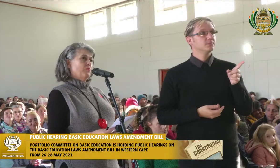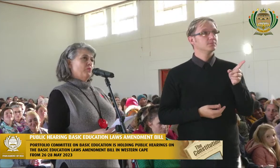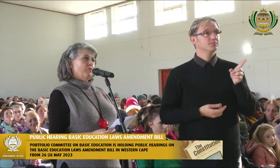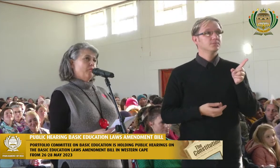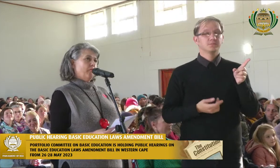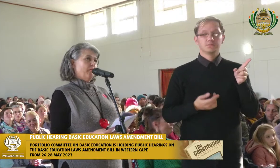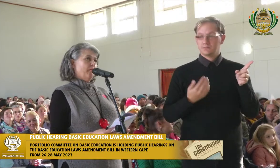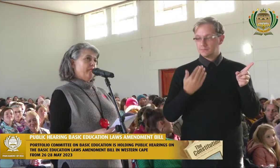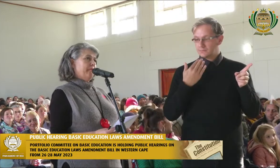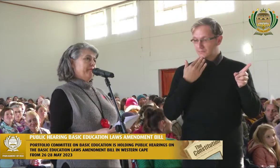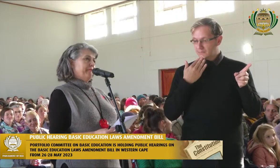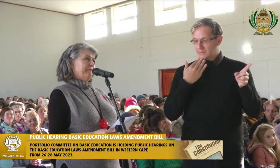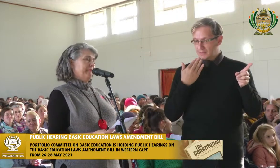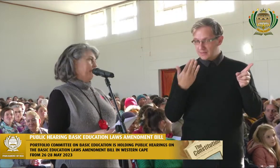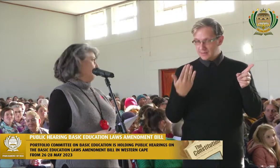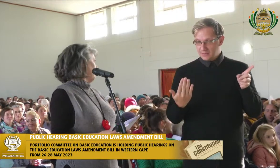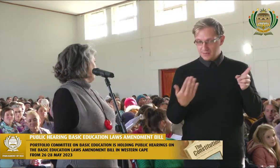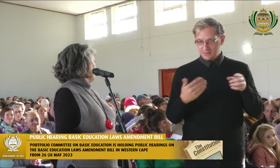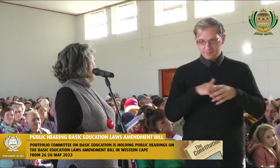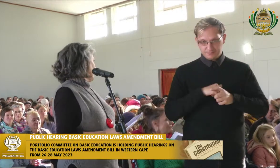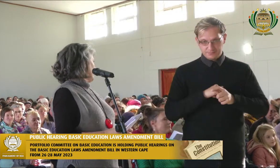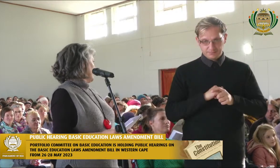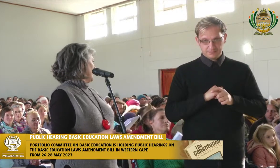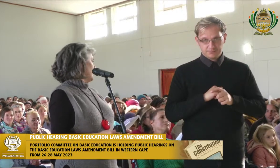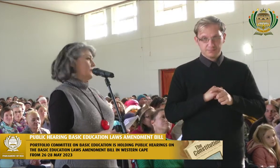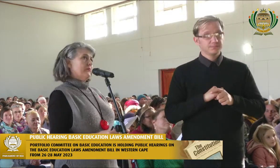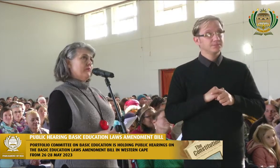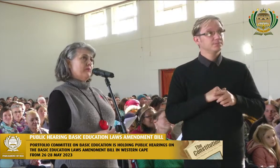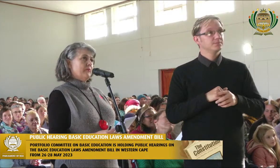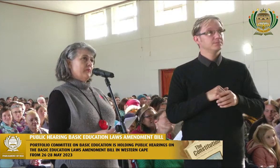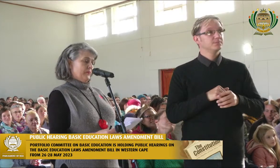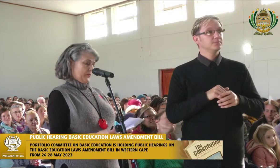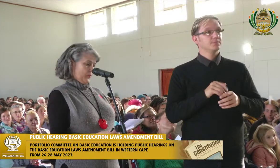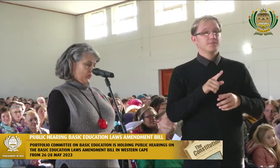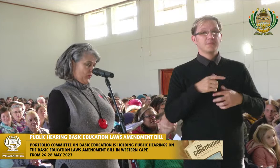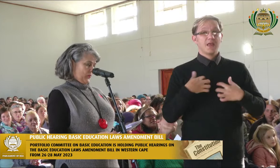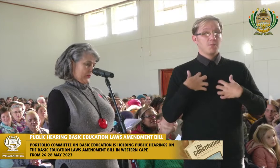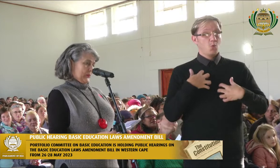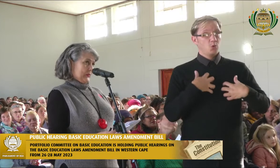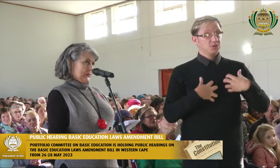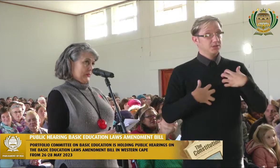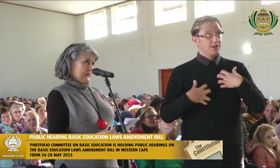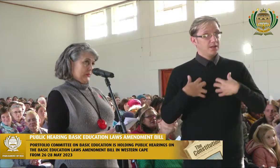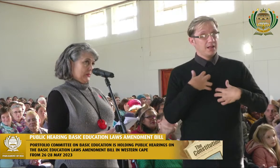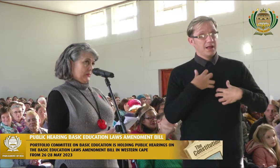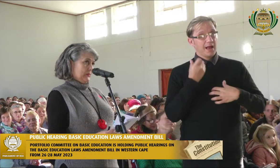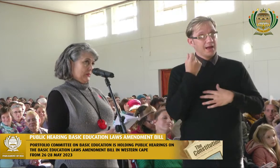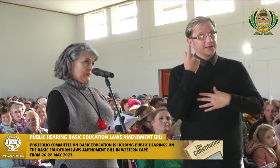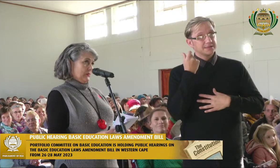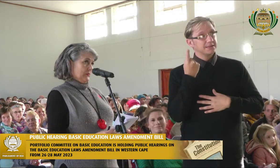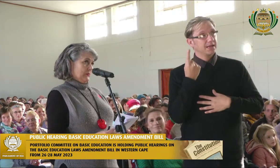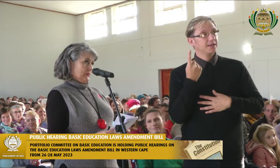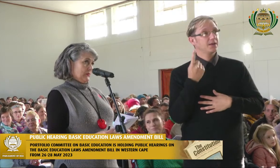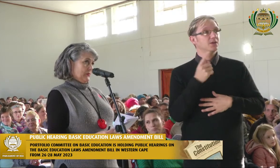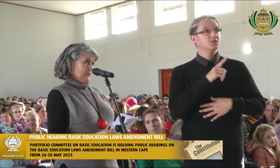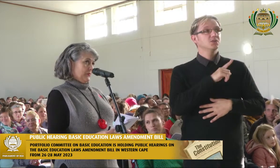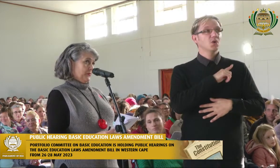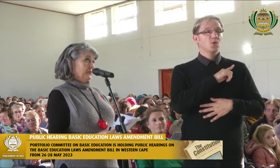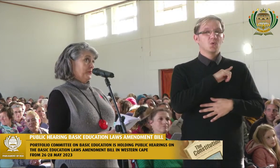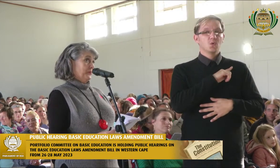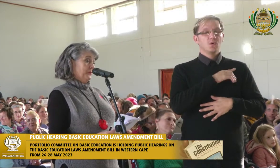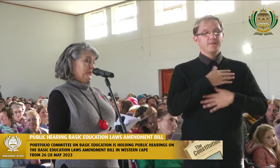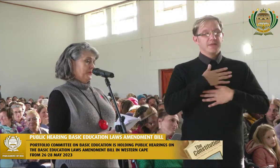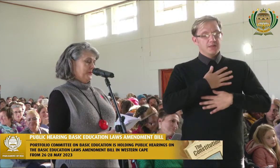I really think you... Okay. This bill is very emotional. That's what I've said. We need to laugh a lot. It's